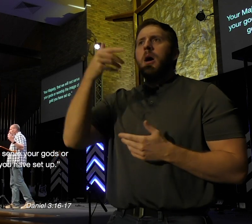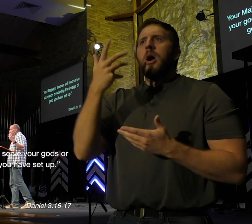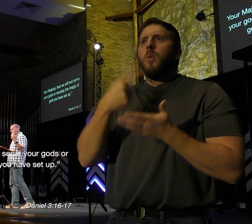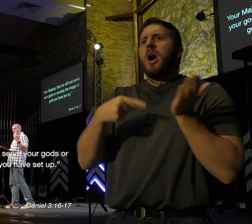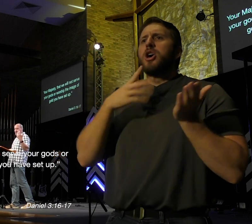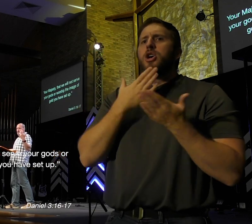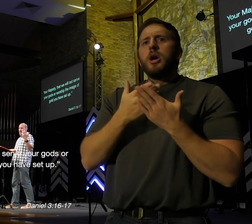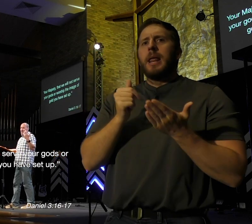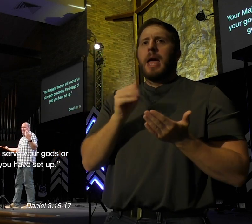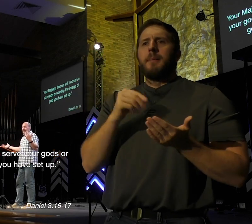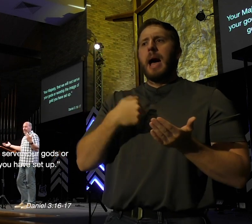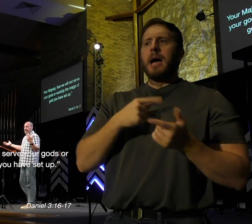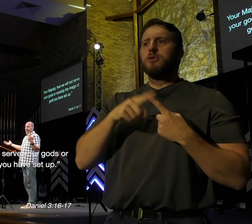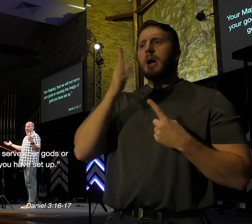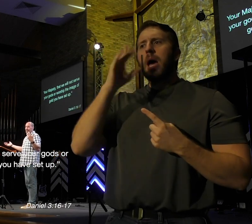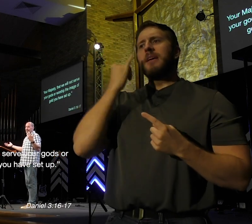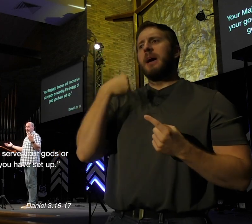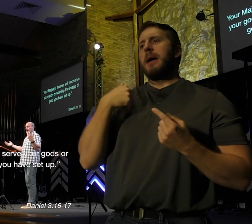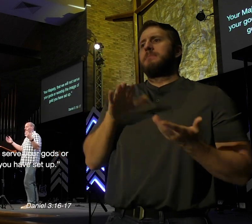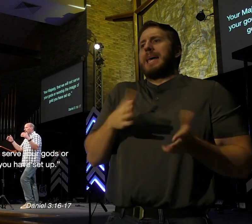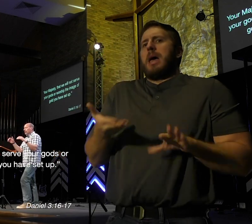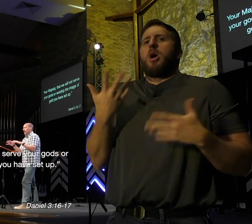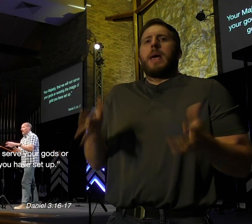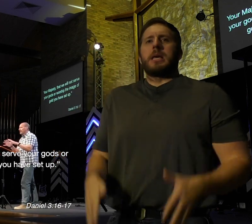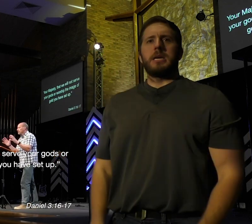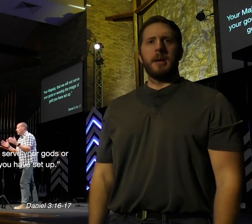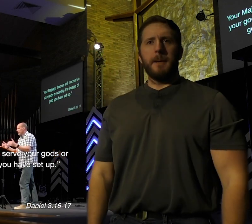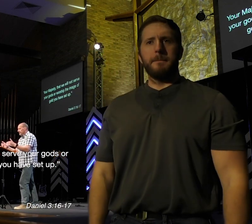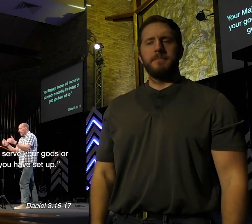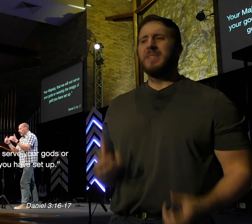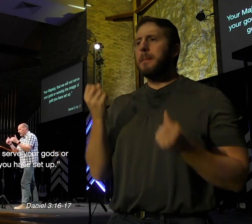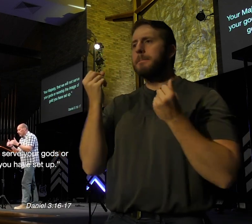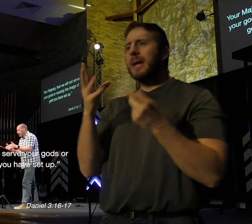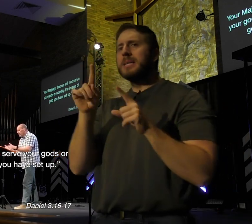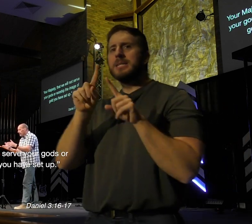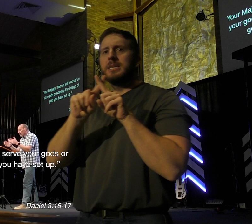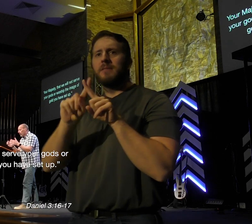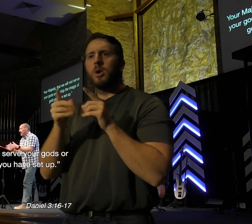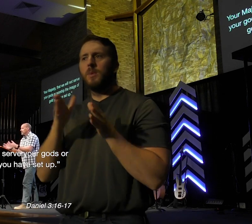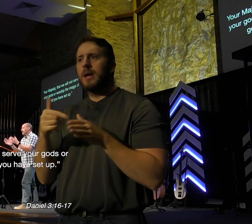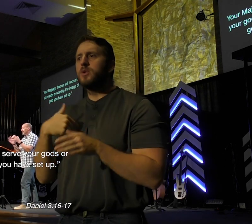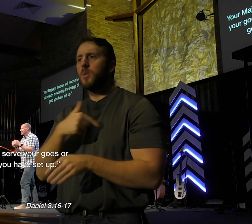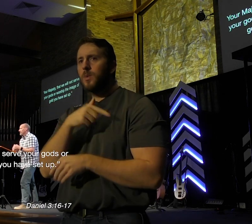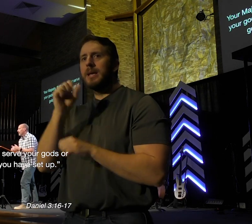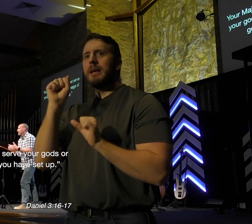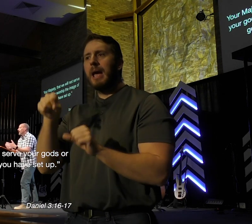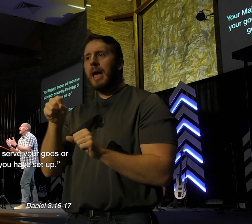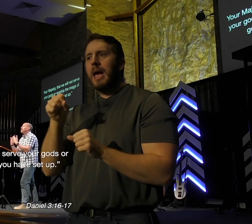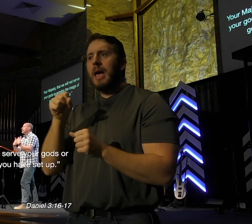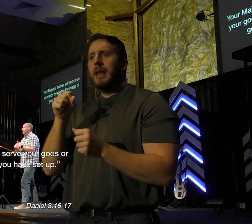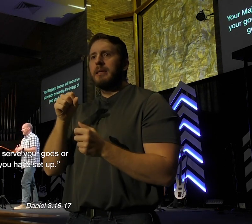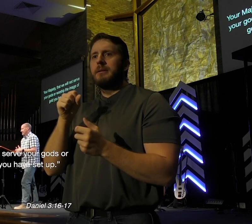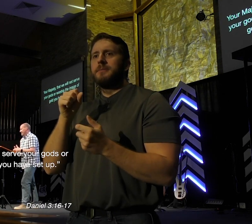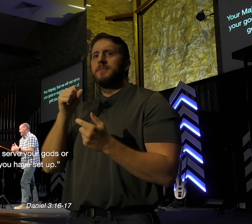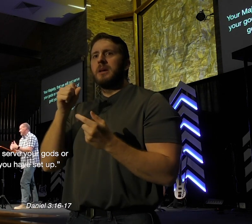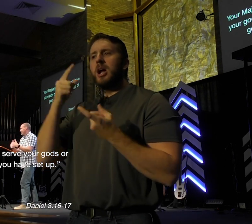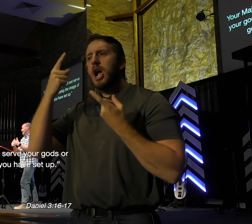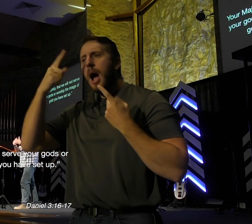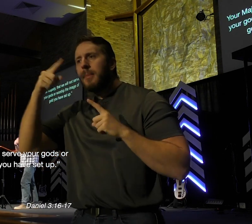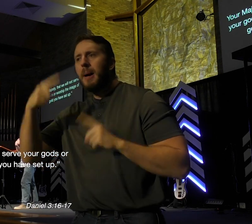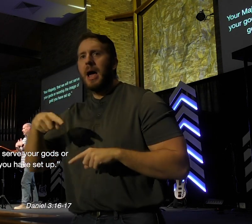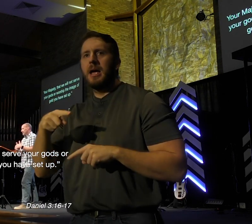to God if I'm dead, right? All kinds of ways that we can rationalize our